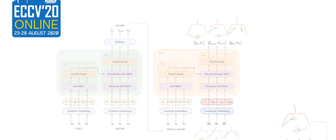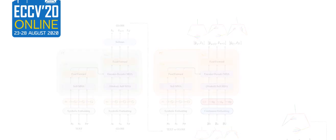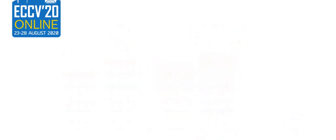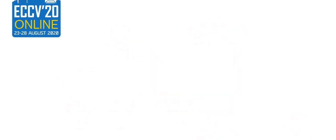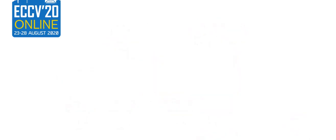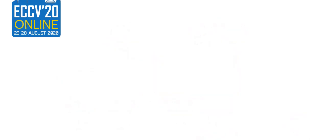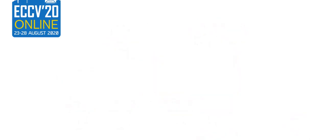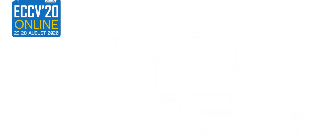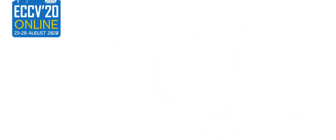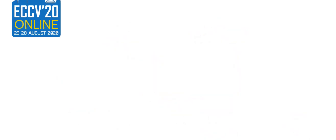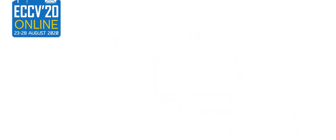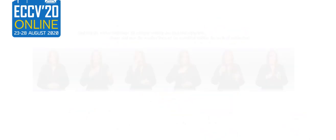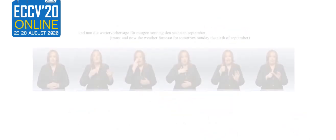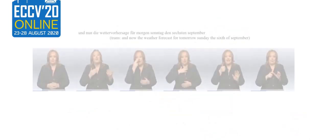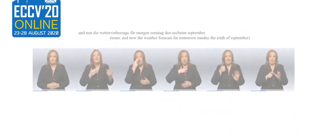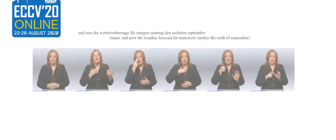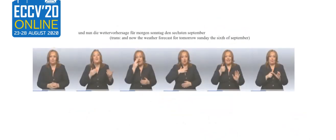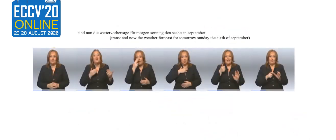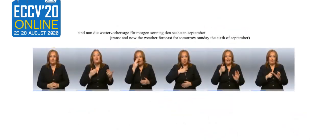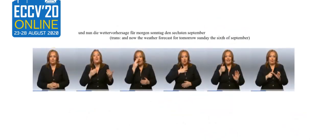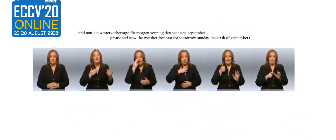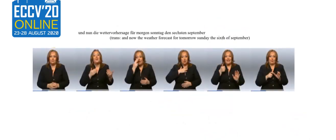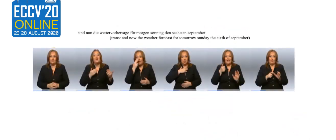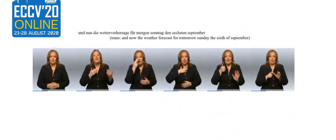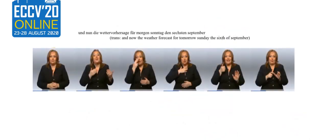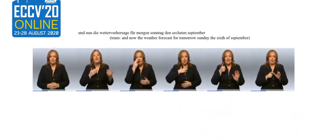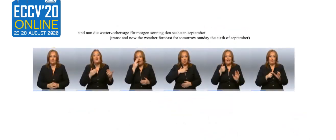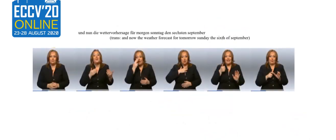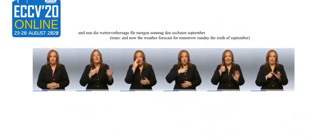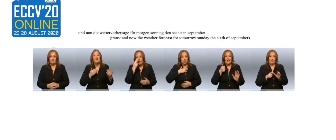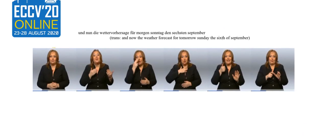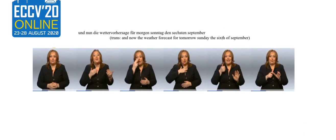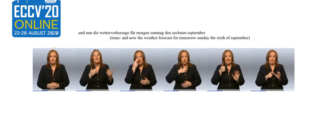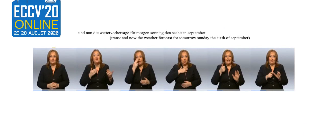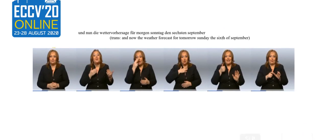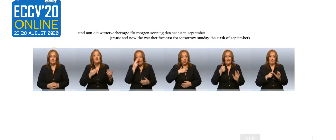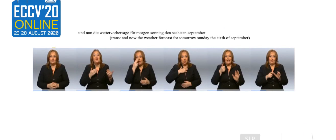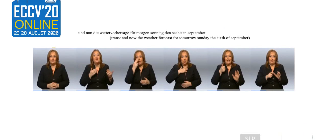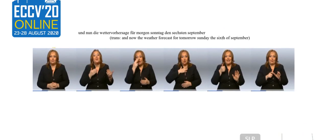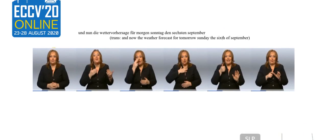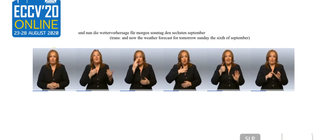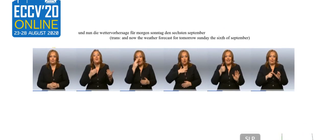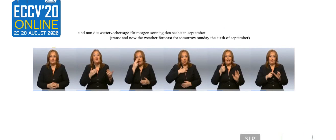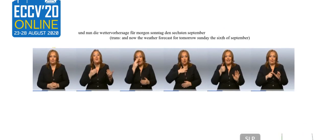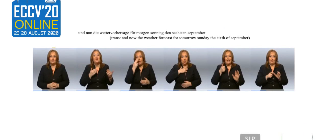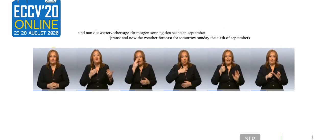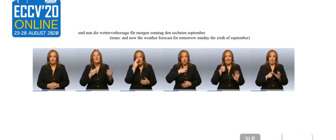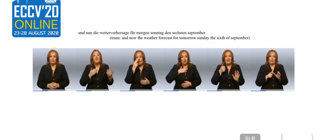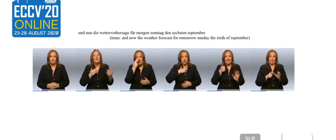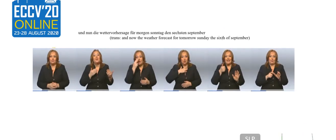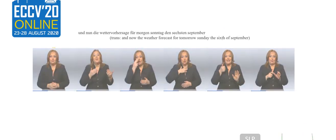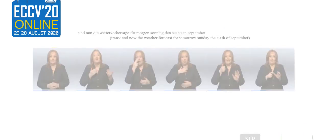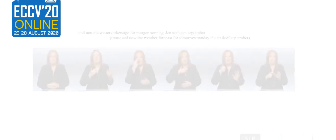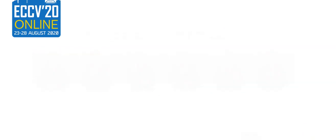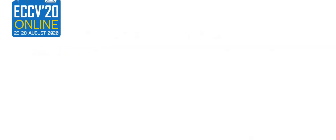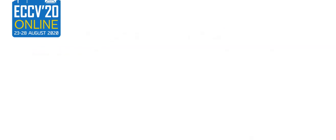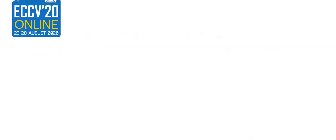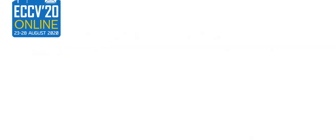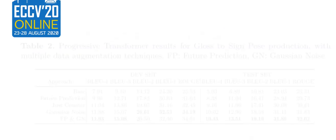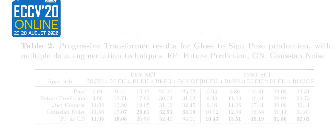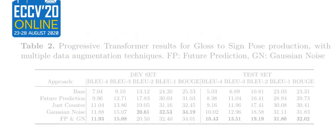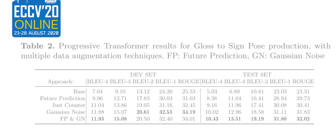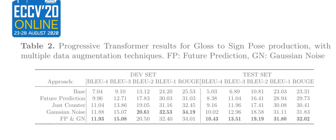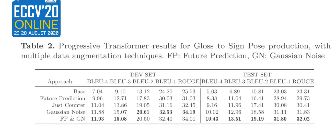progress. We evaluated our model on the Phoenix 14T dataset using a new back-translation evaluation method.